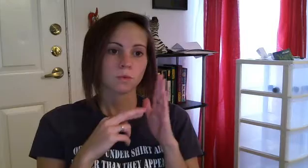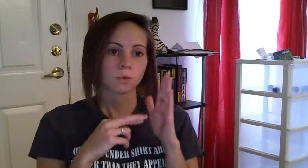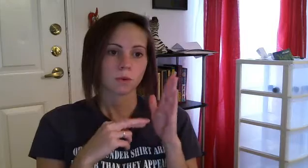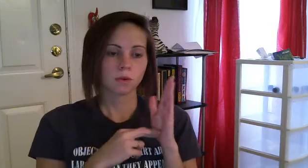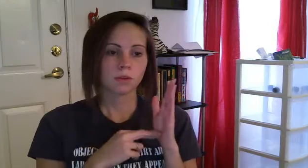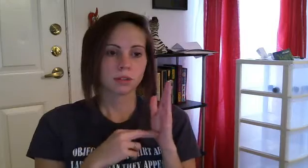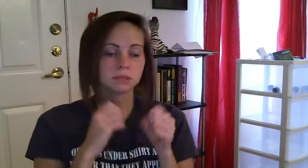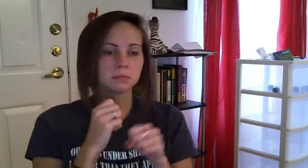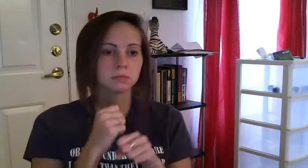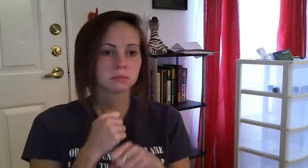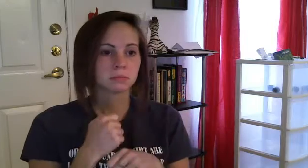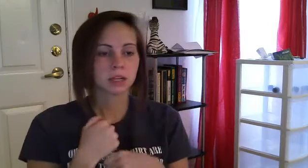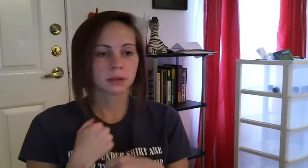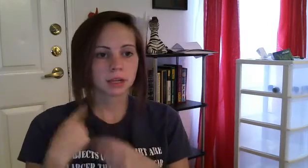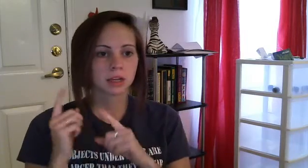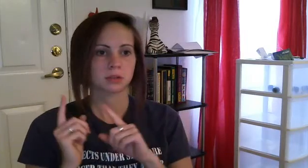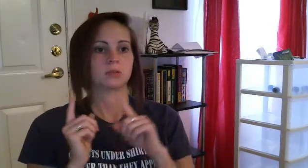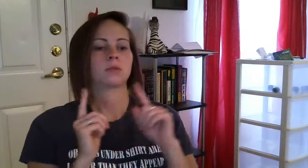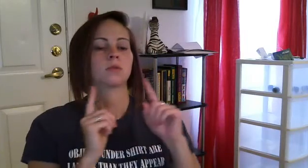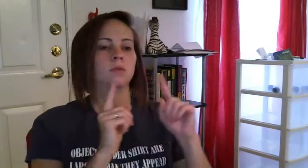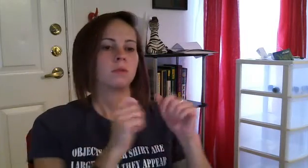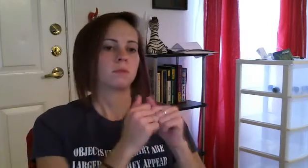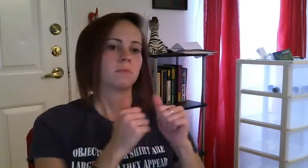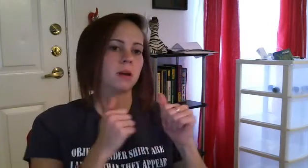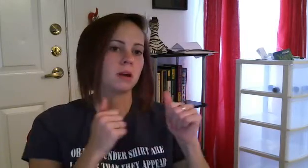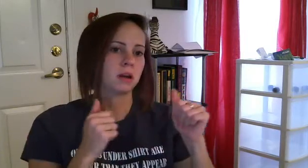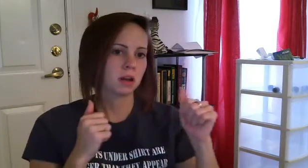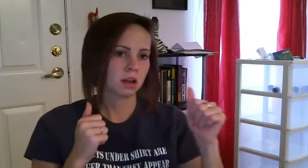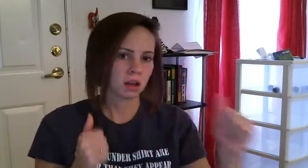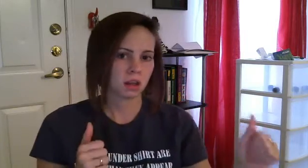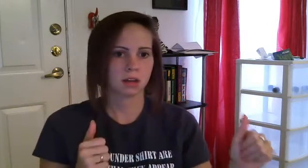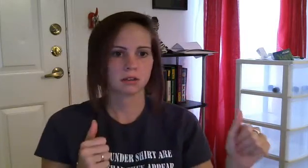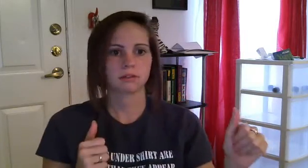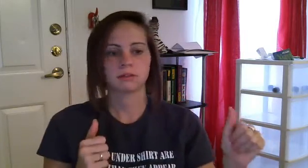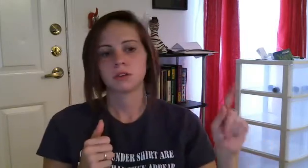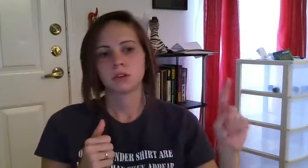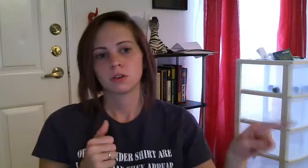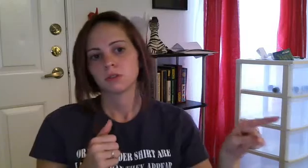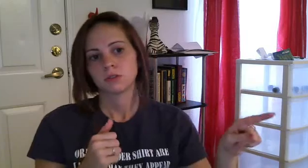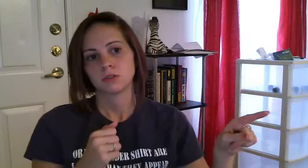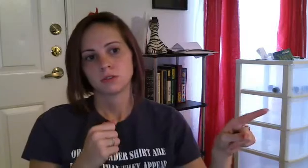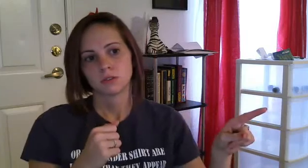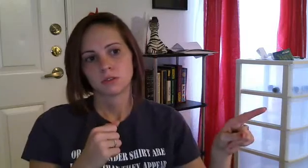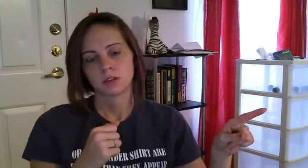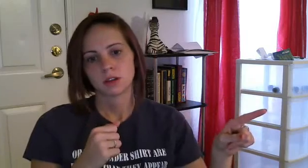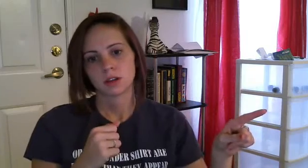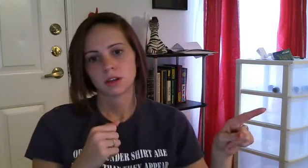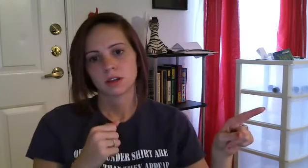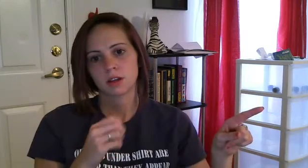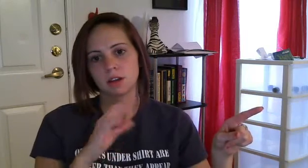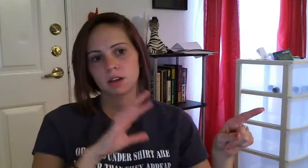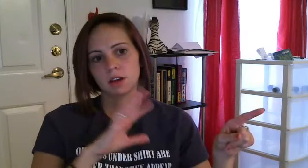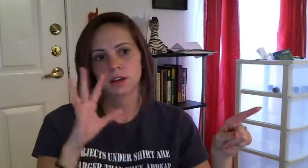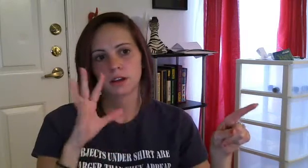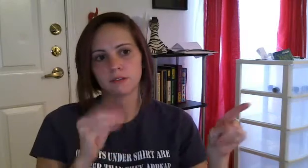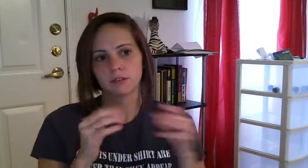bused across town to a school that was predominantly African American. And the teachers there were also African American. There were a